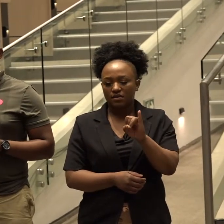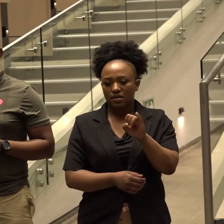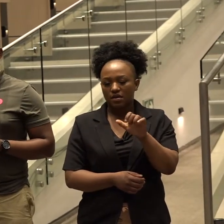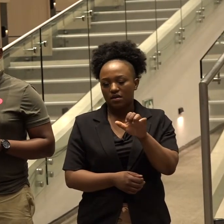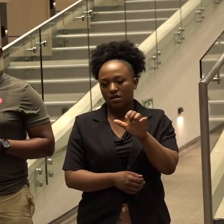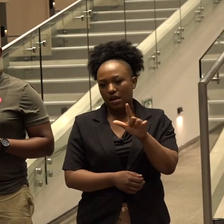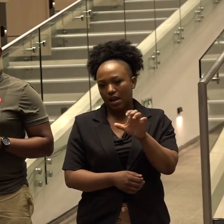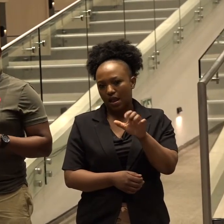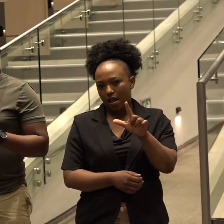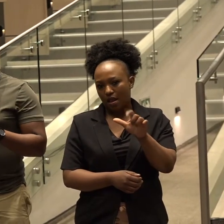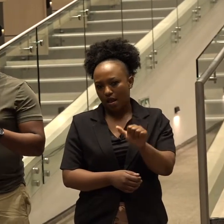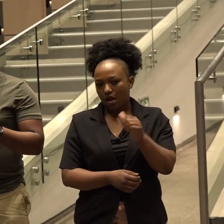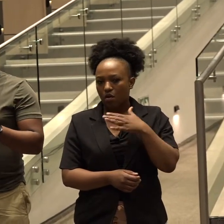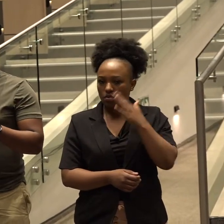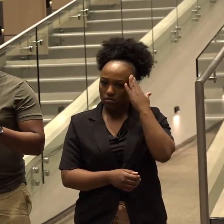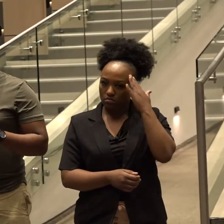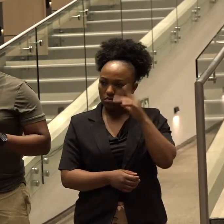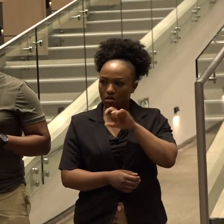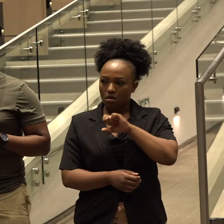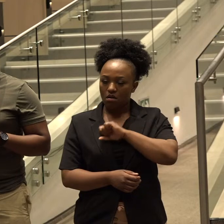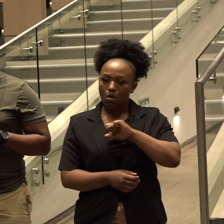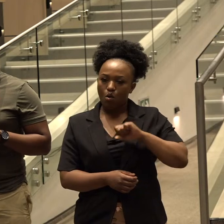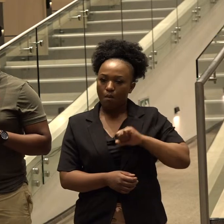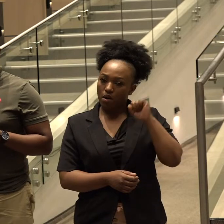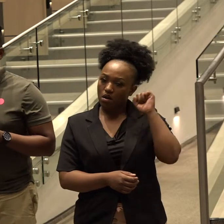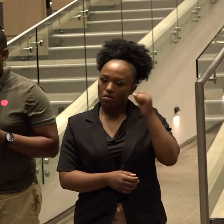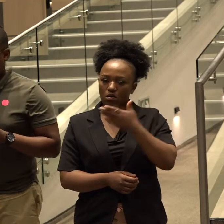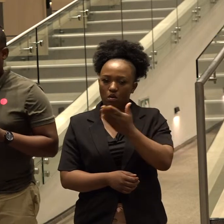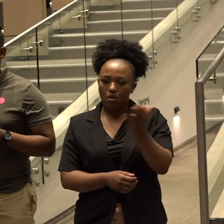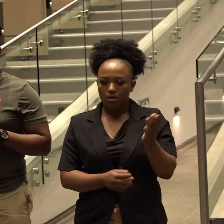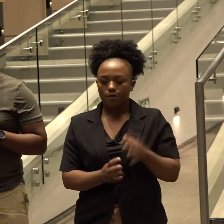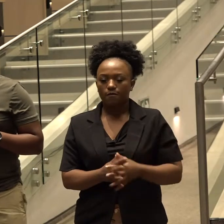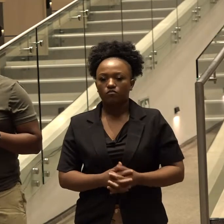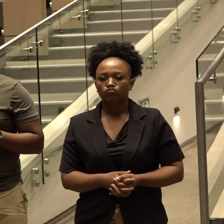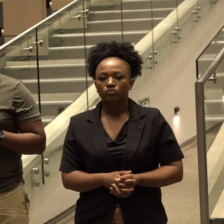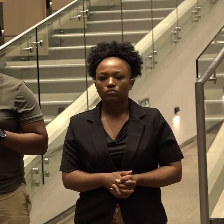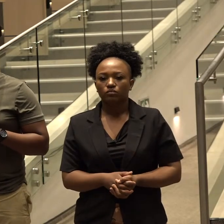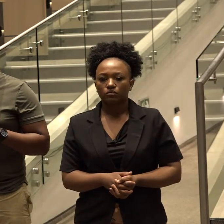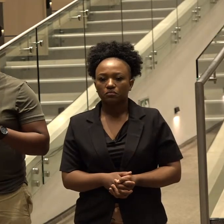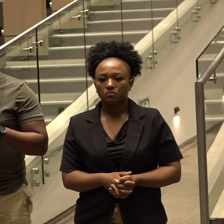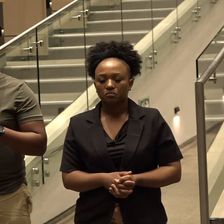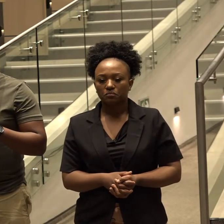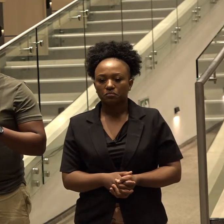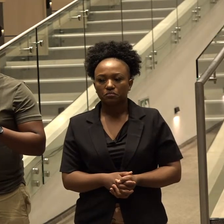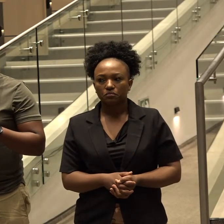comrades I do want to